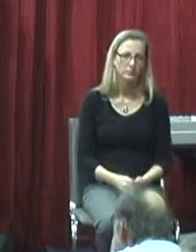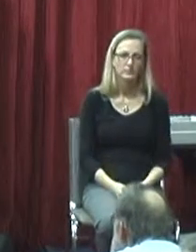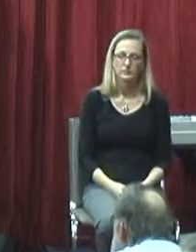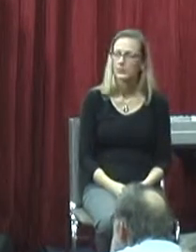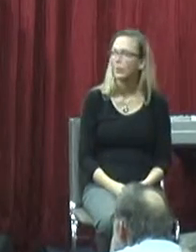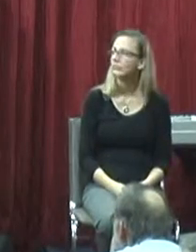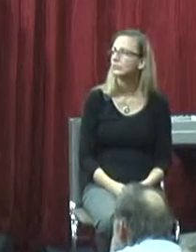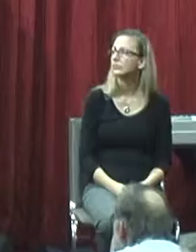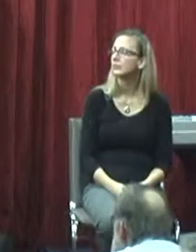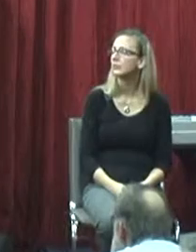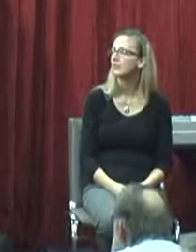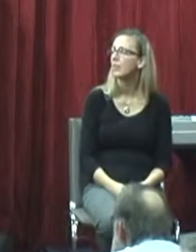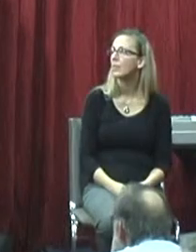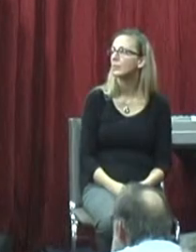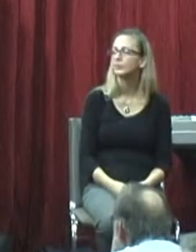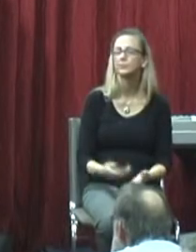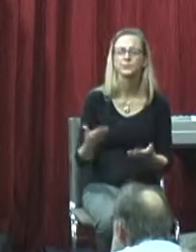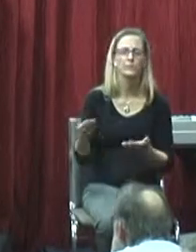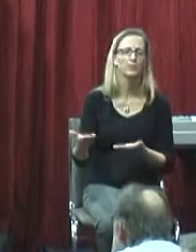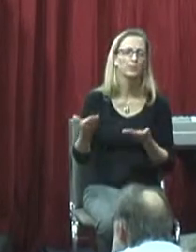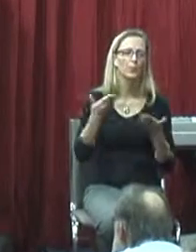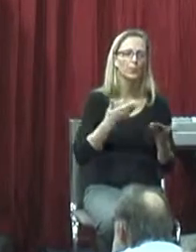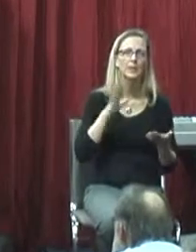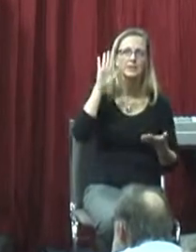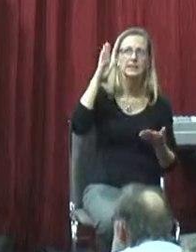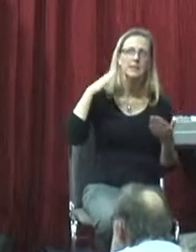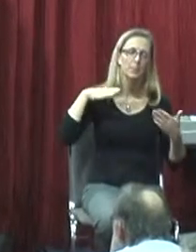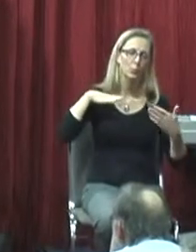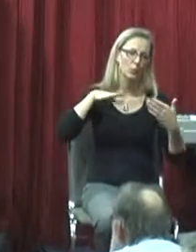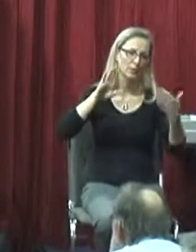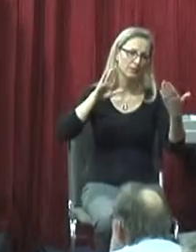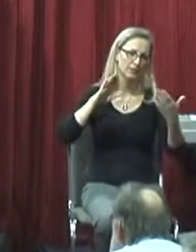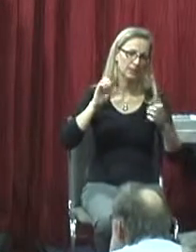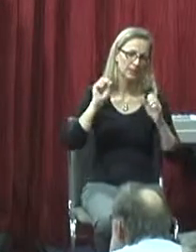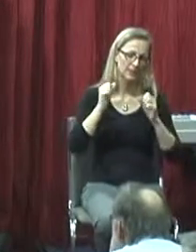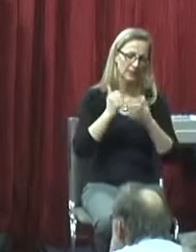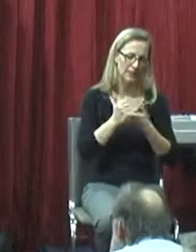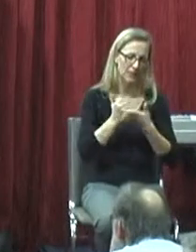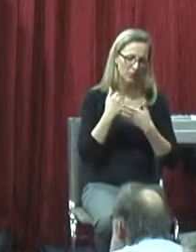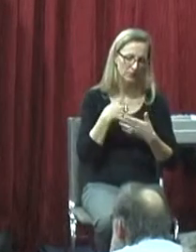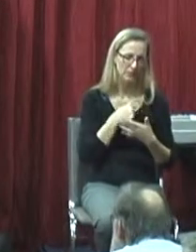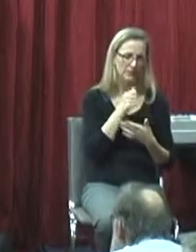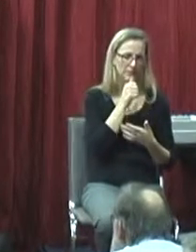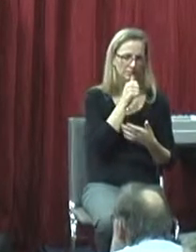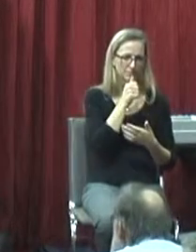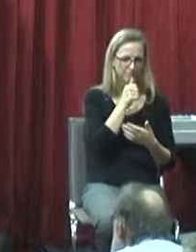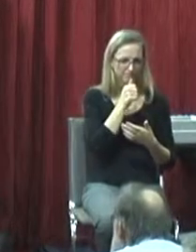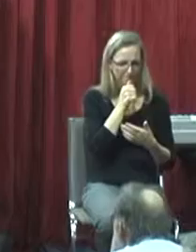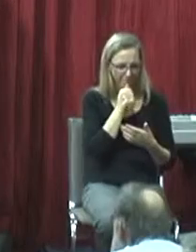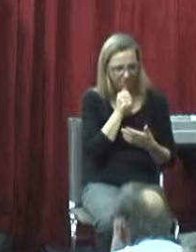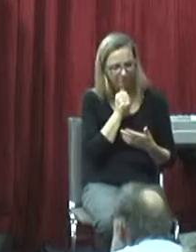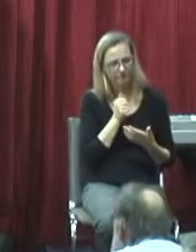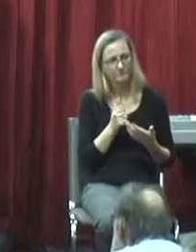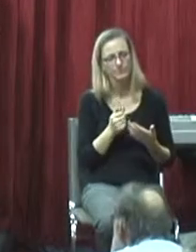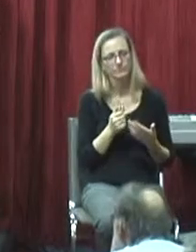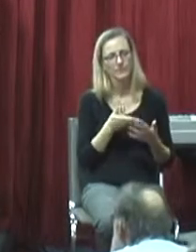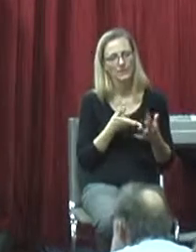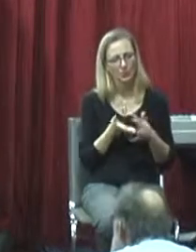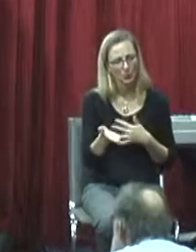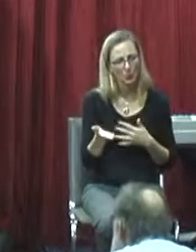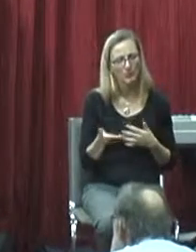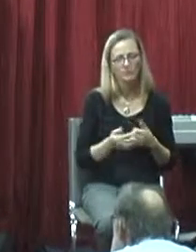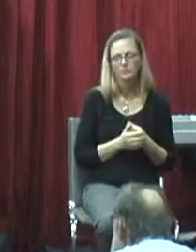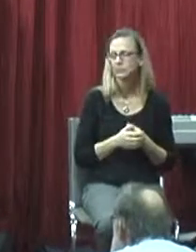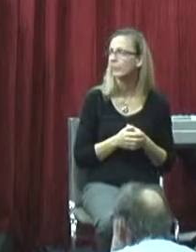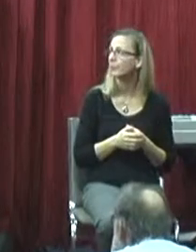A thankful heart prepares a way. It brings the presence of God. It enables us to persevere. And here's another part of